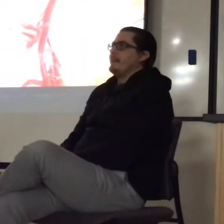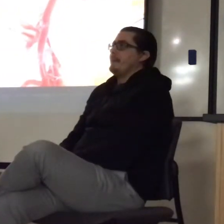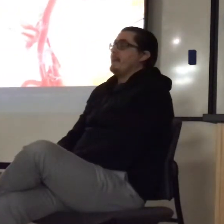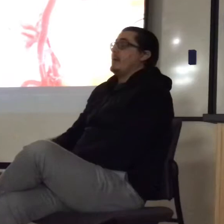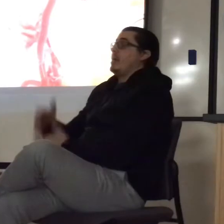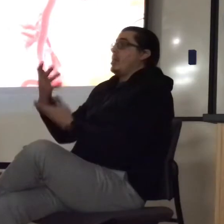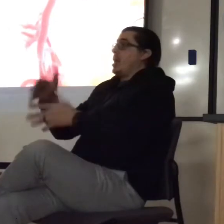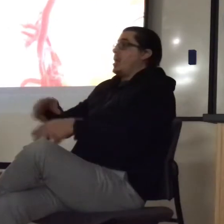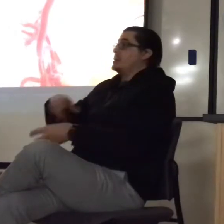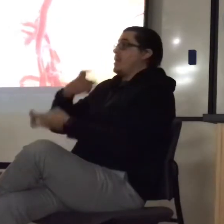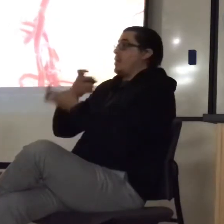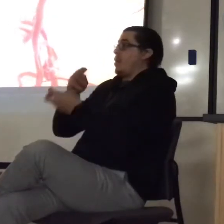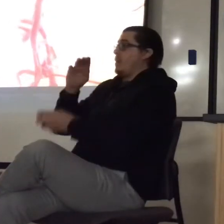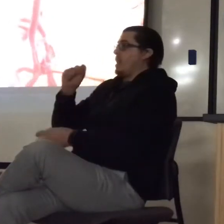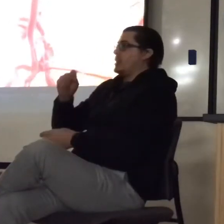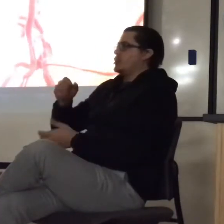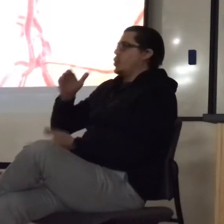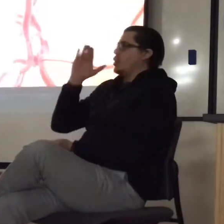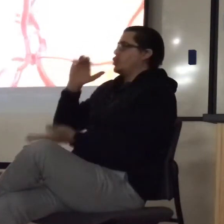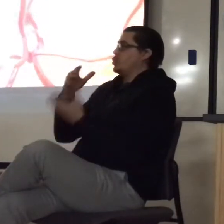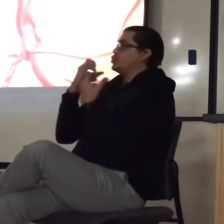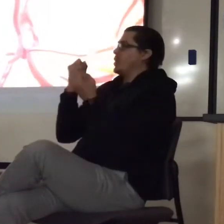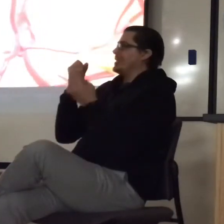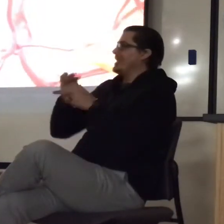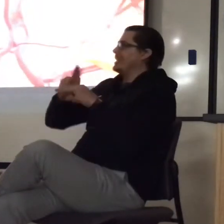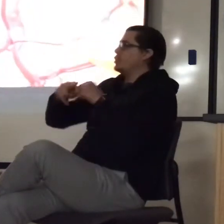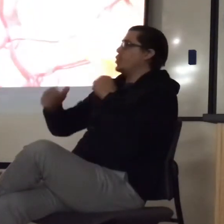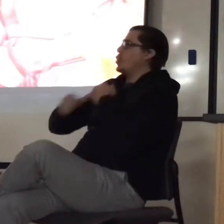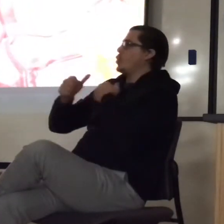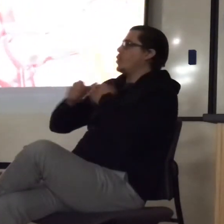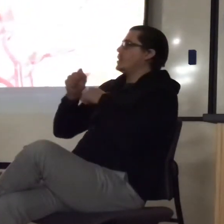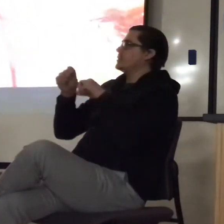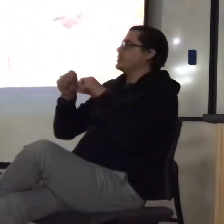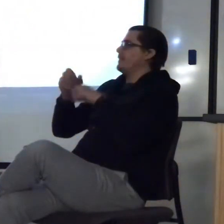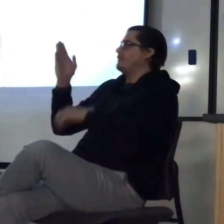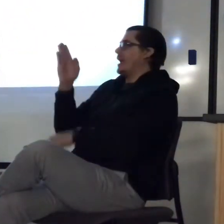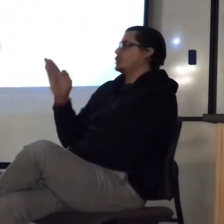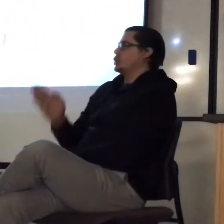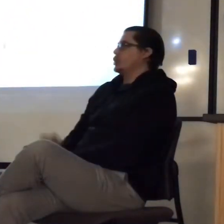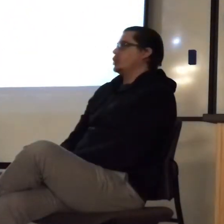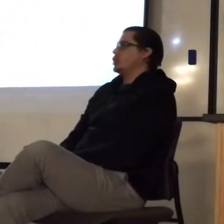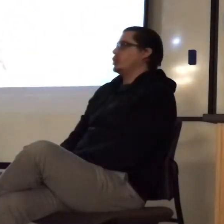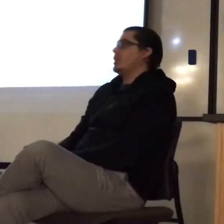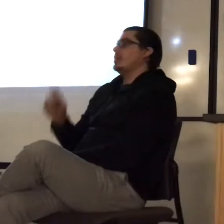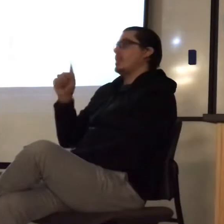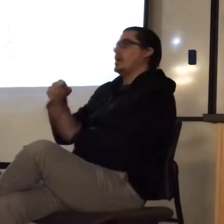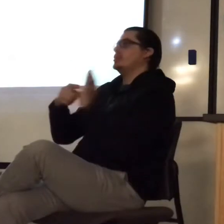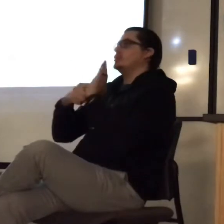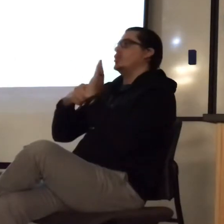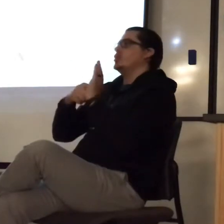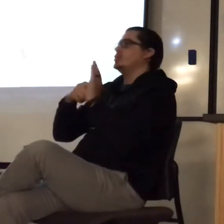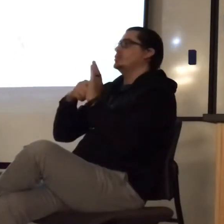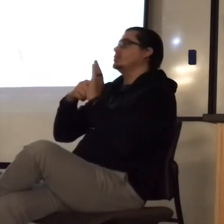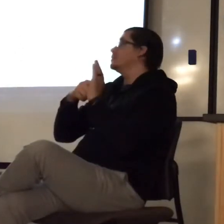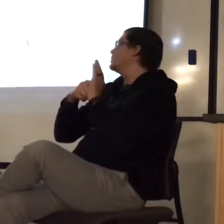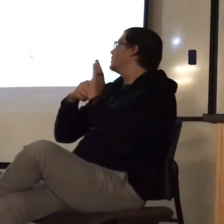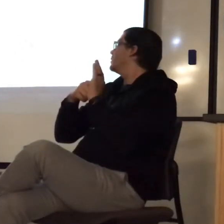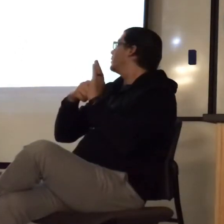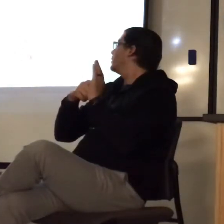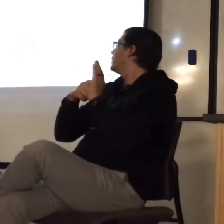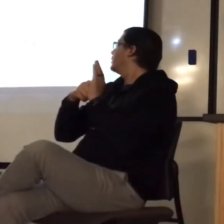Loss of bone mass reduces its strength and increases the risk of fracture. This highlights the importance of staying